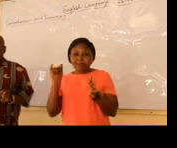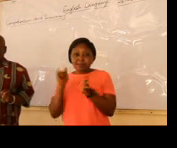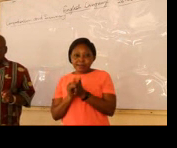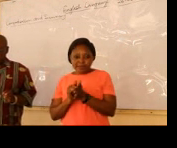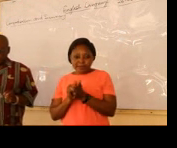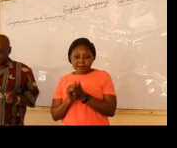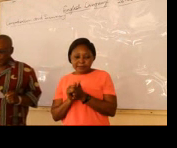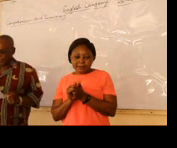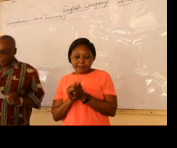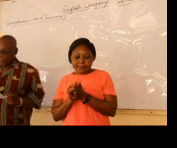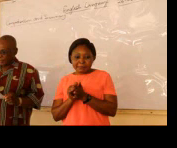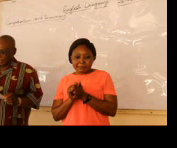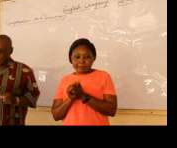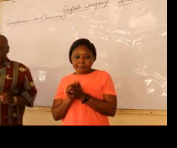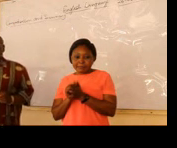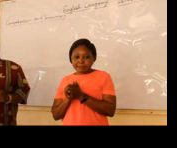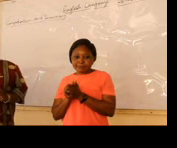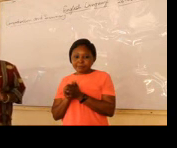that